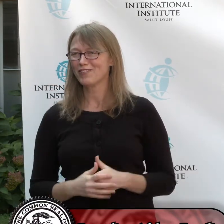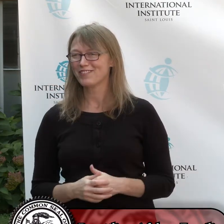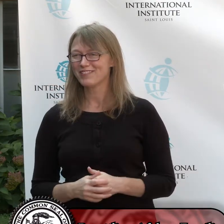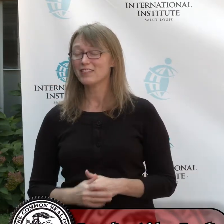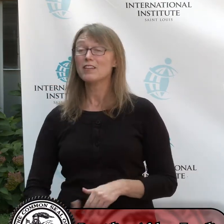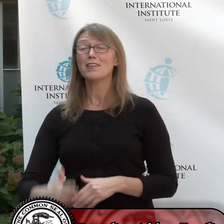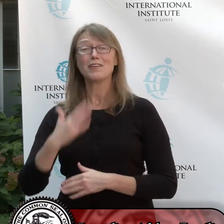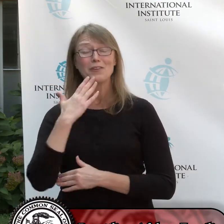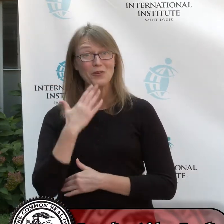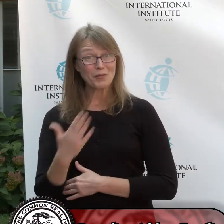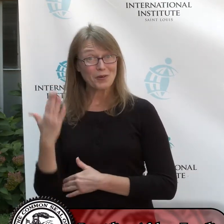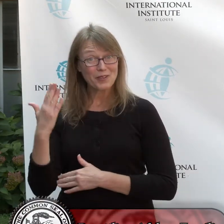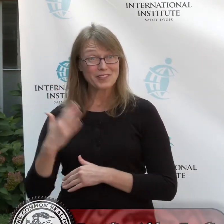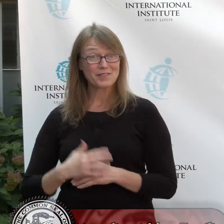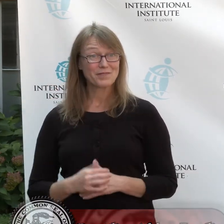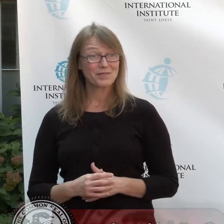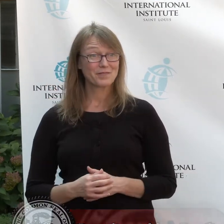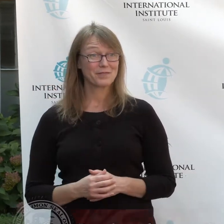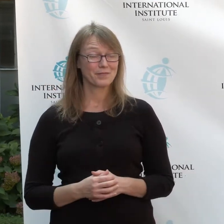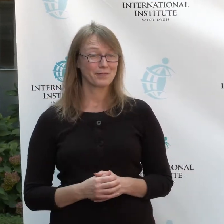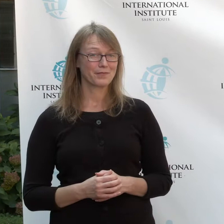morning.